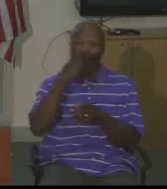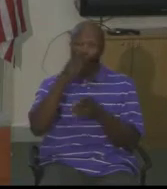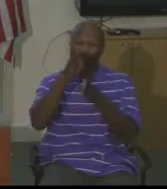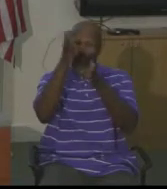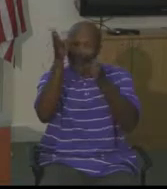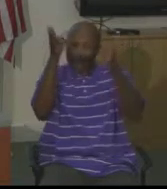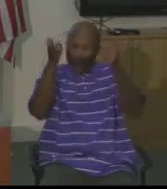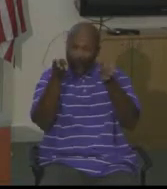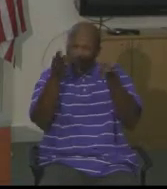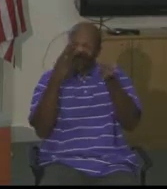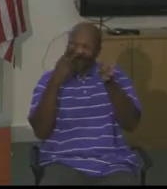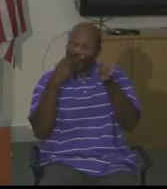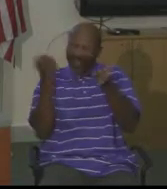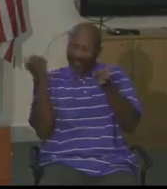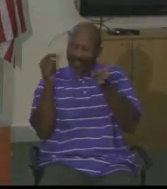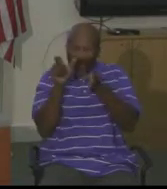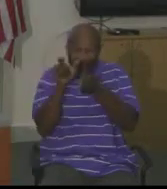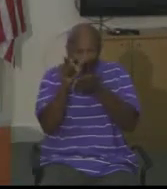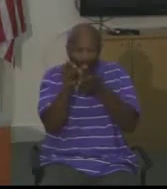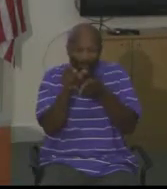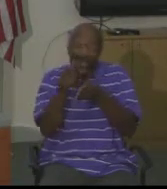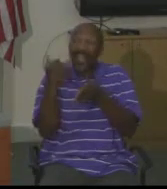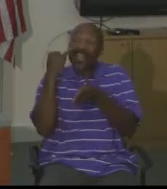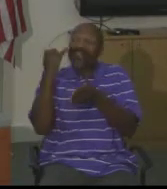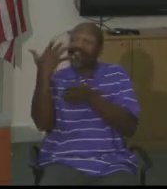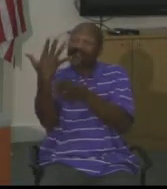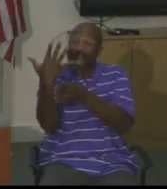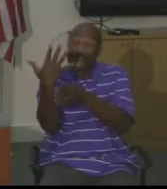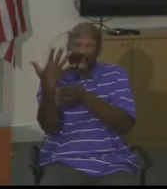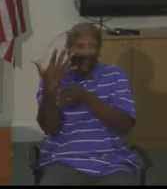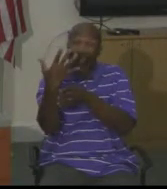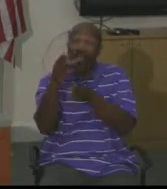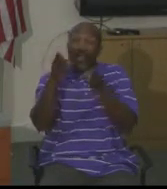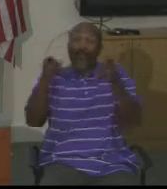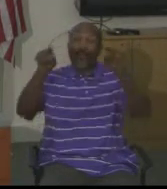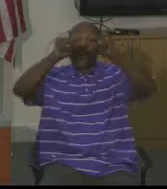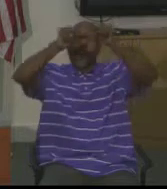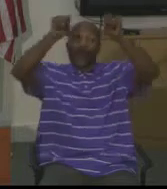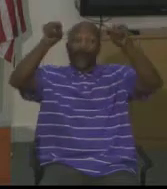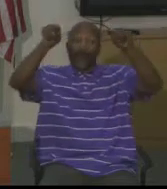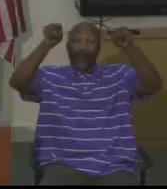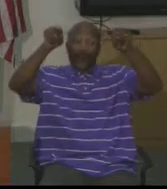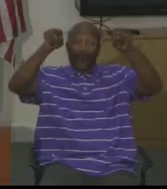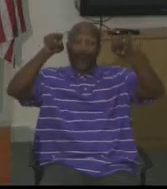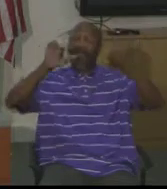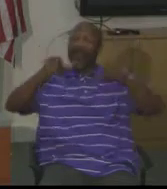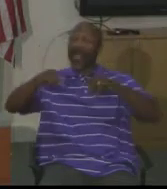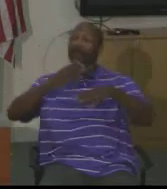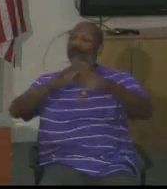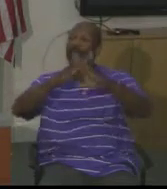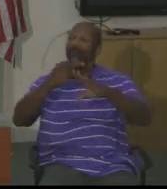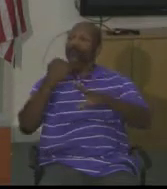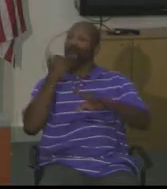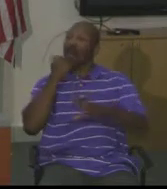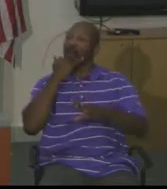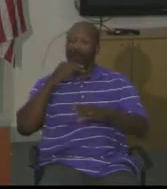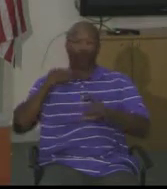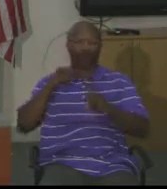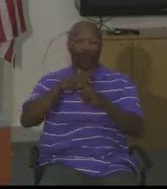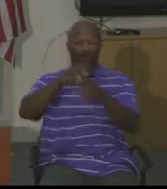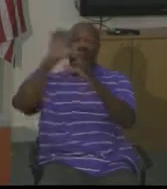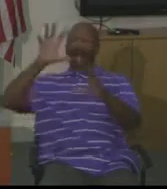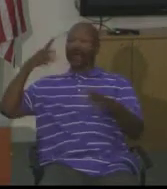here. And if I had a 5 volt card, the notch is there. This was just to prevent you from putting the